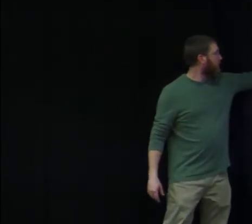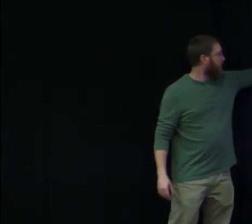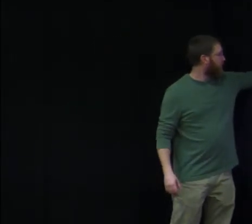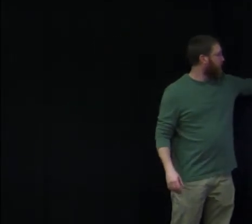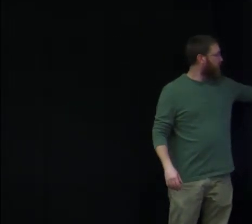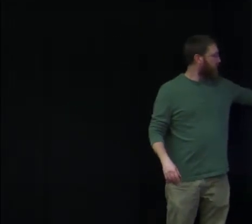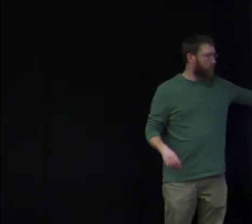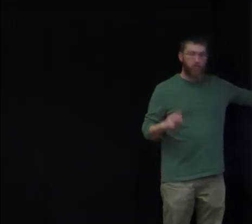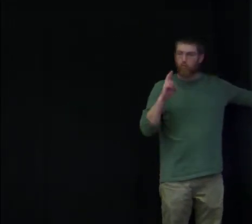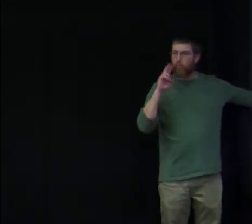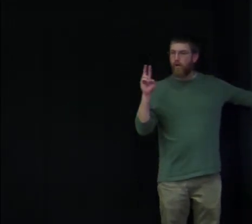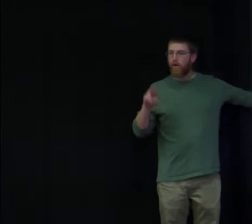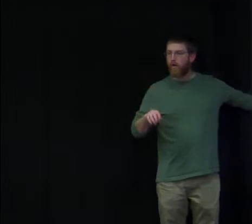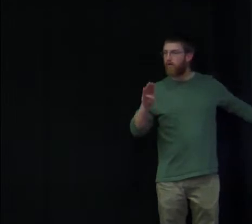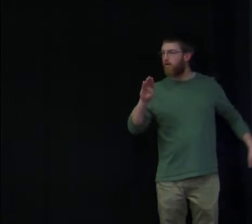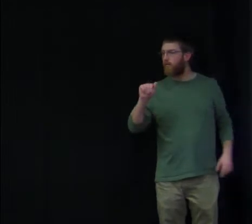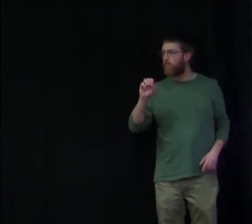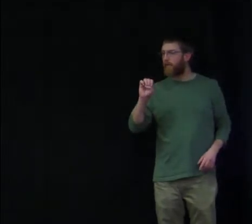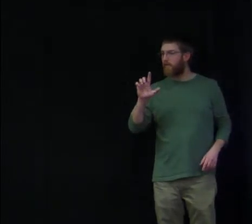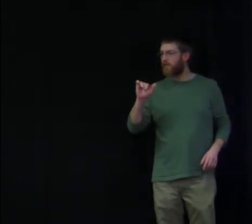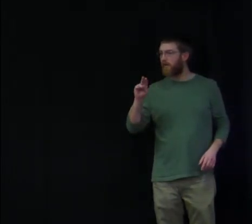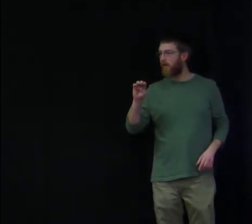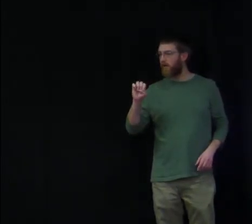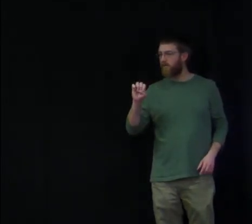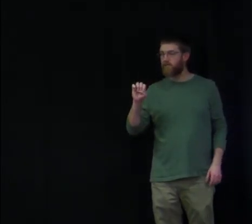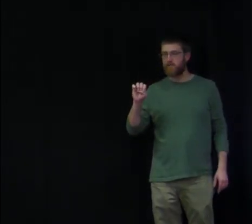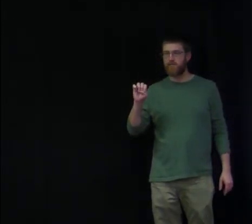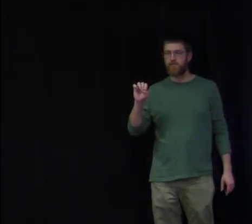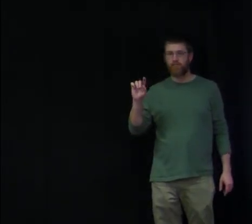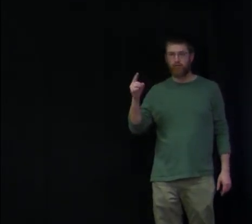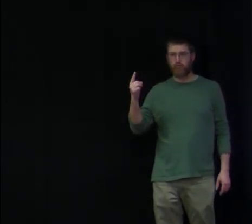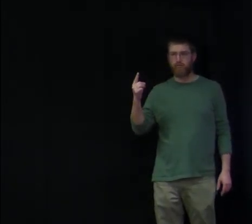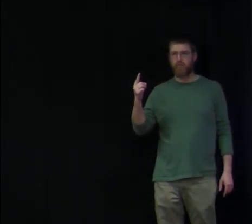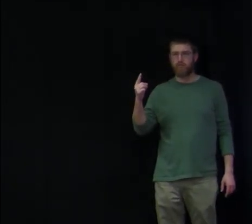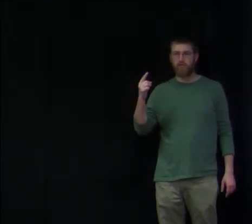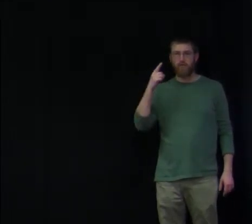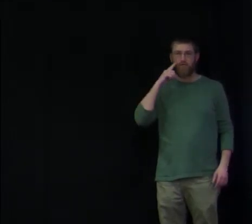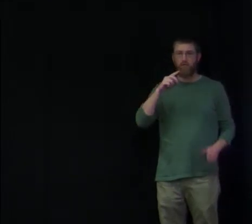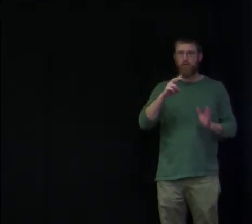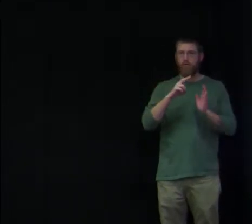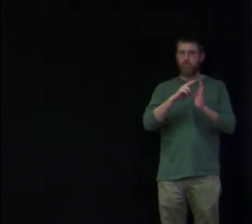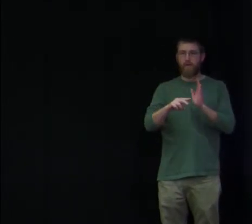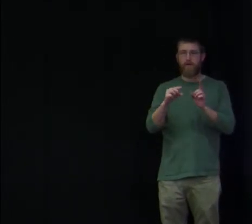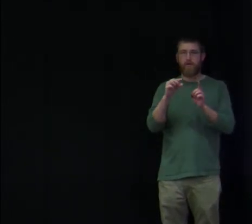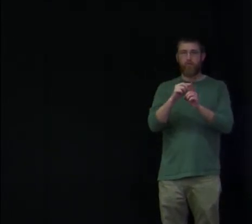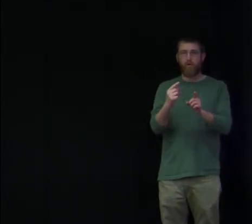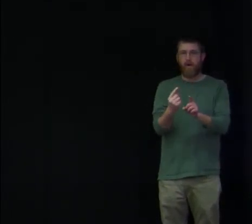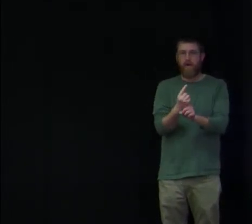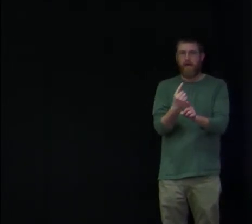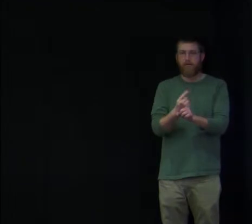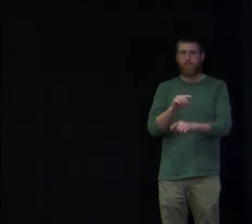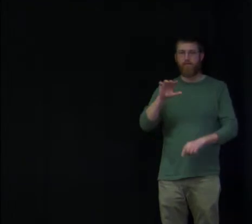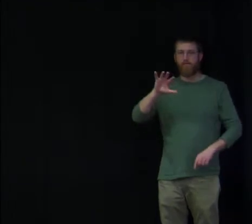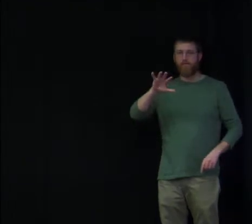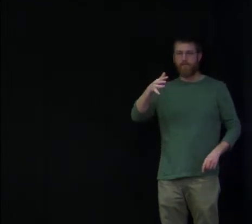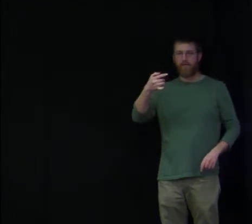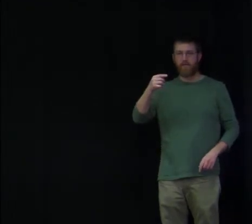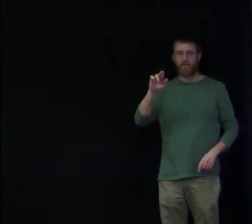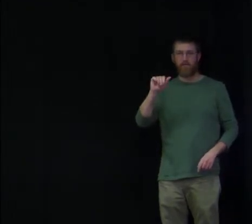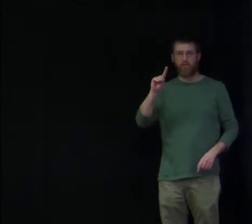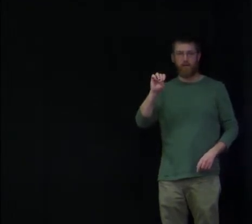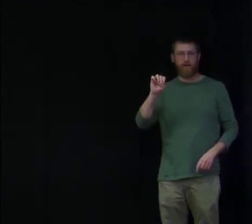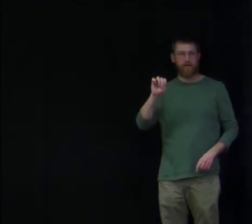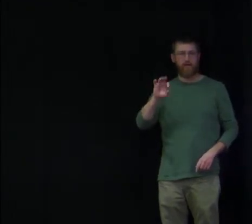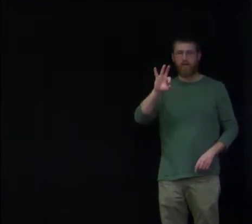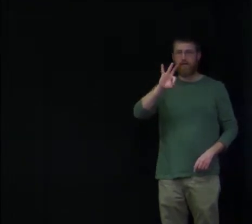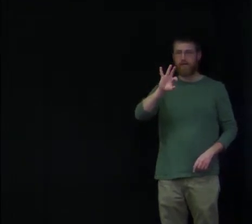that's what we do first. We gather the baseline data. Baseline data for reading word accuracy at the 5th grade level is